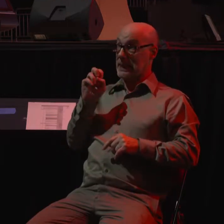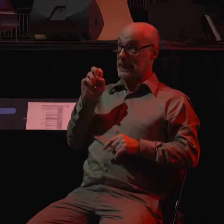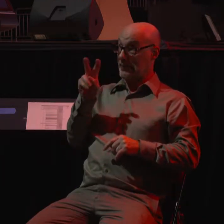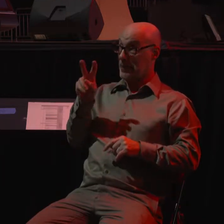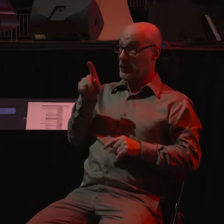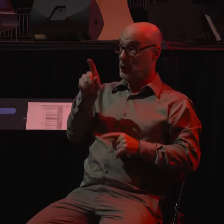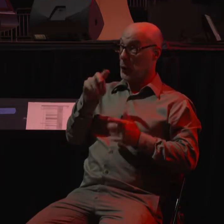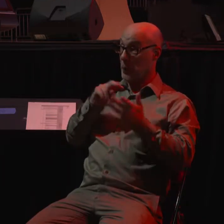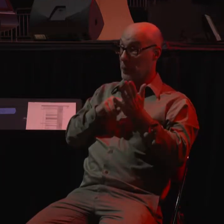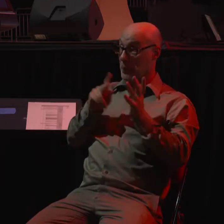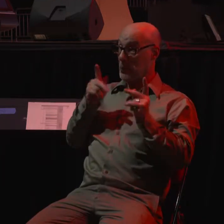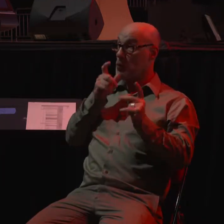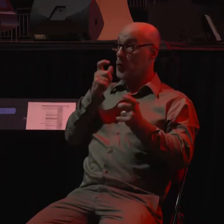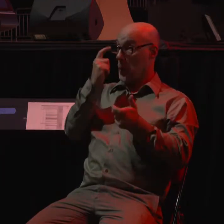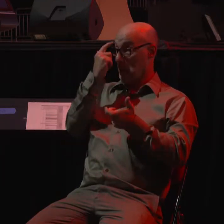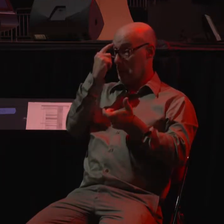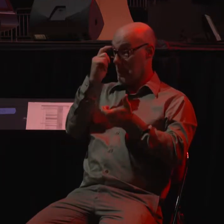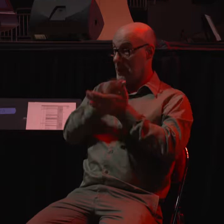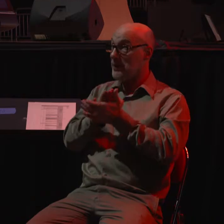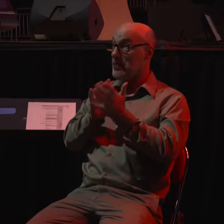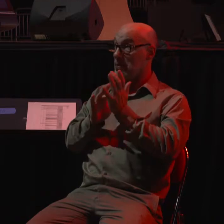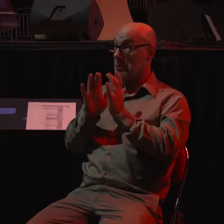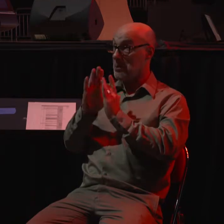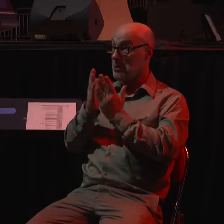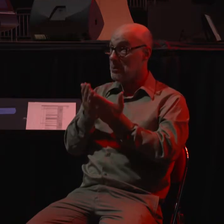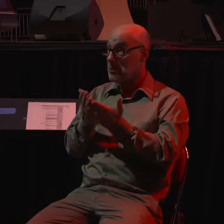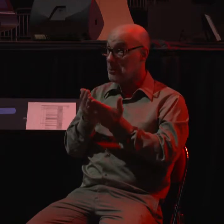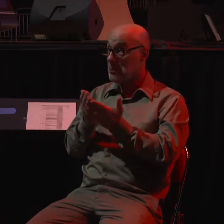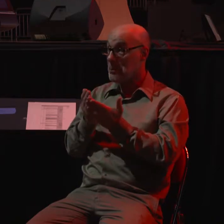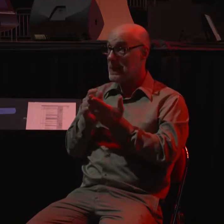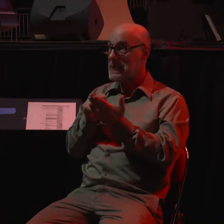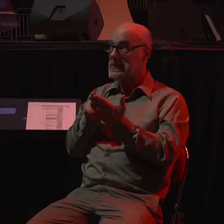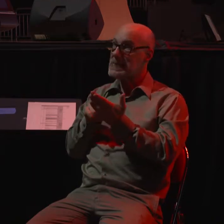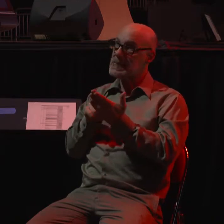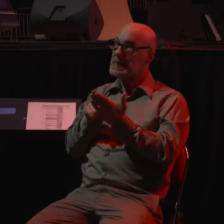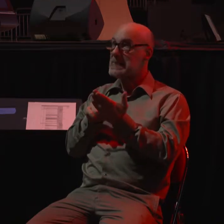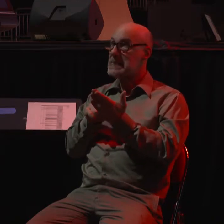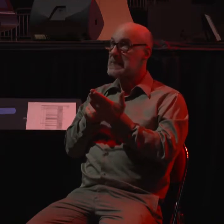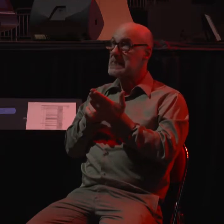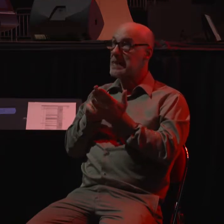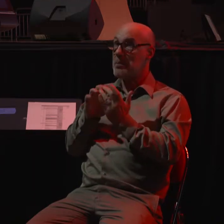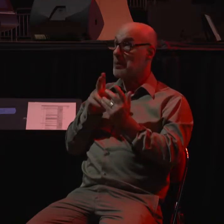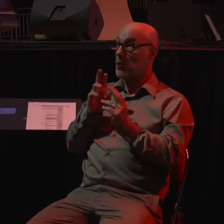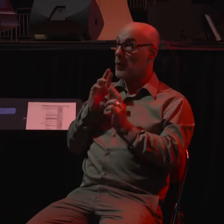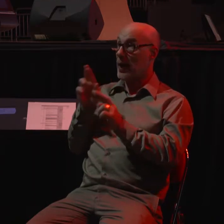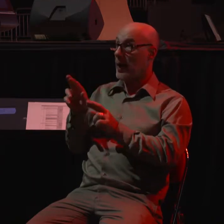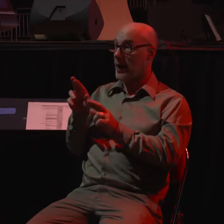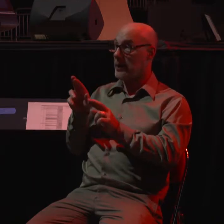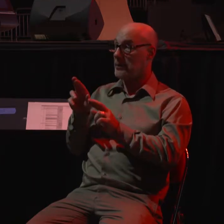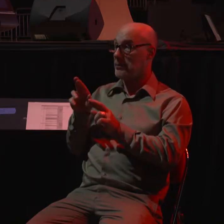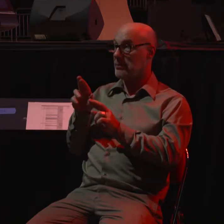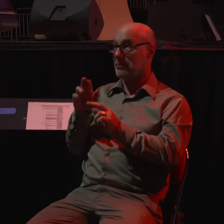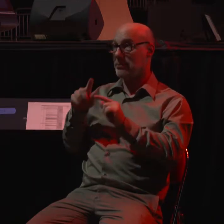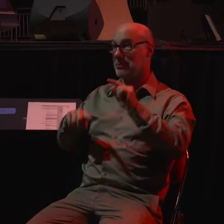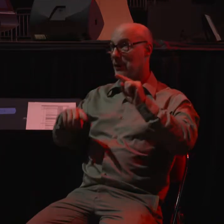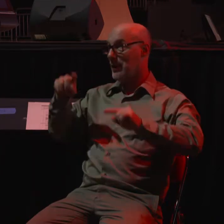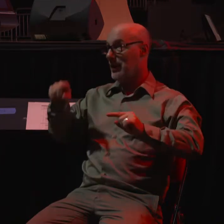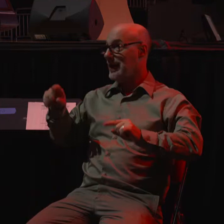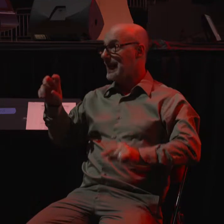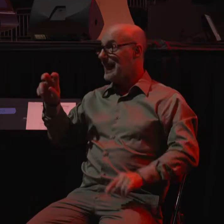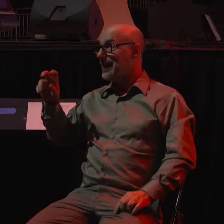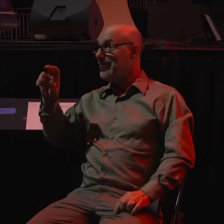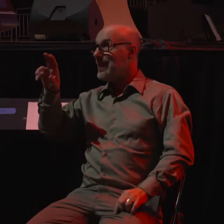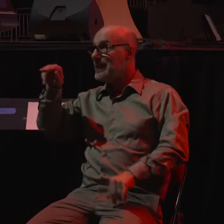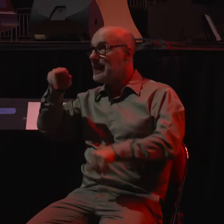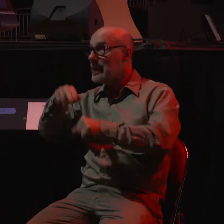mean Bible-believing Christian, he had a mixed reaction even within the National Baptist Convention, which